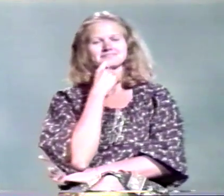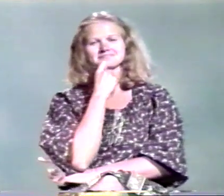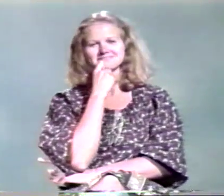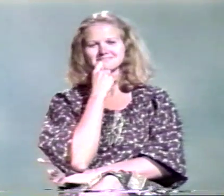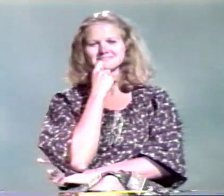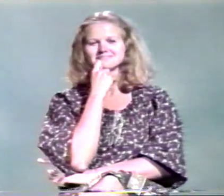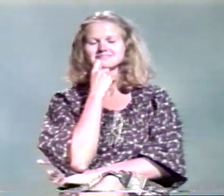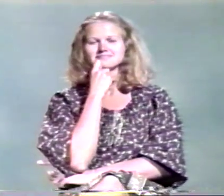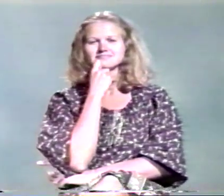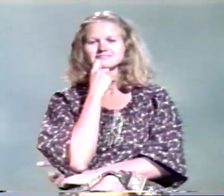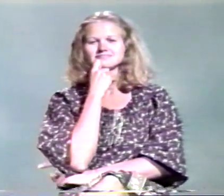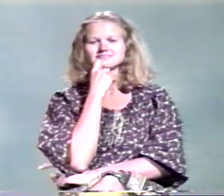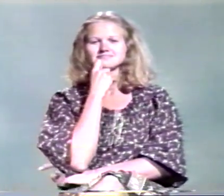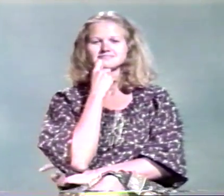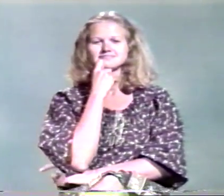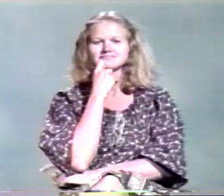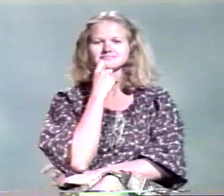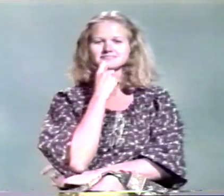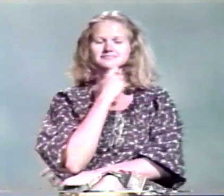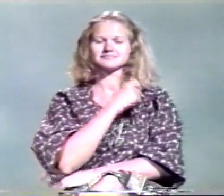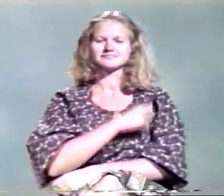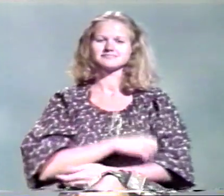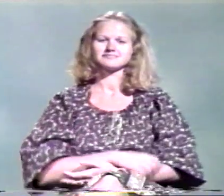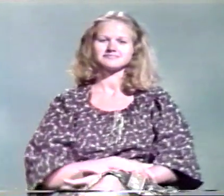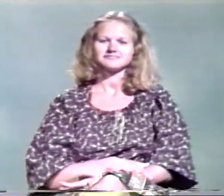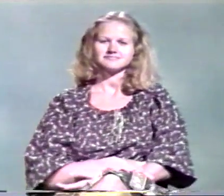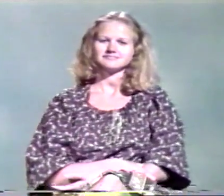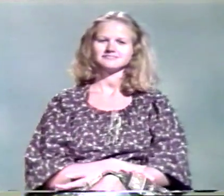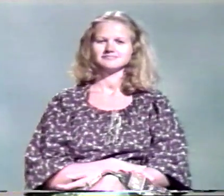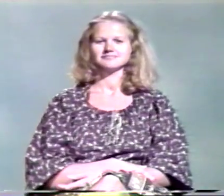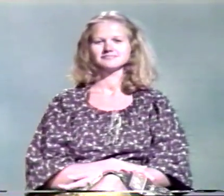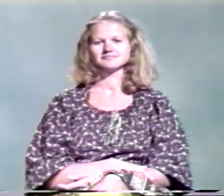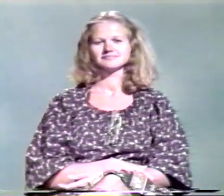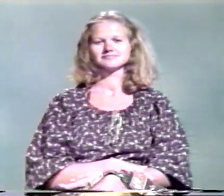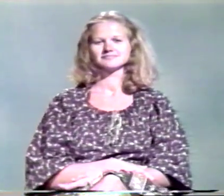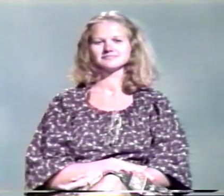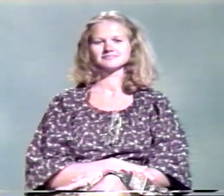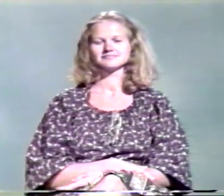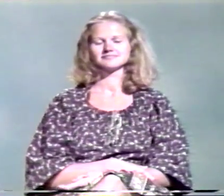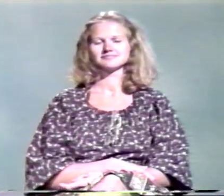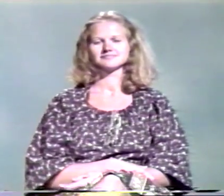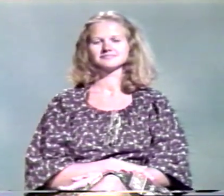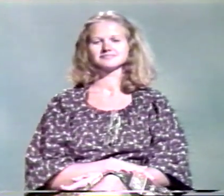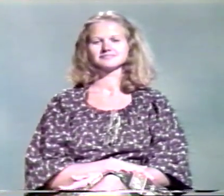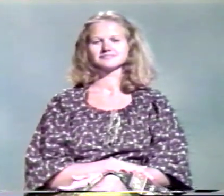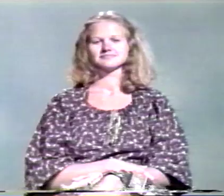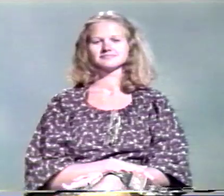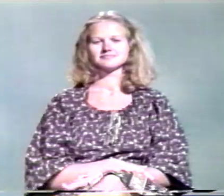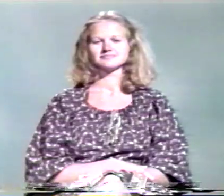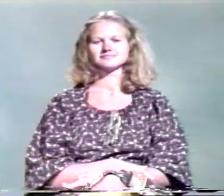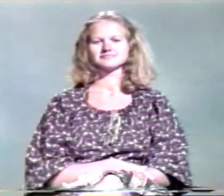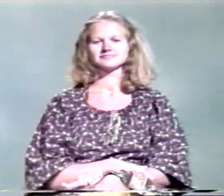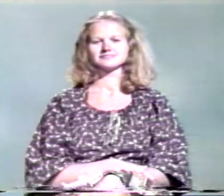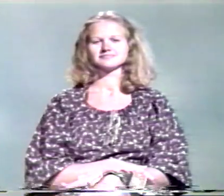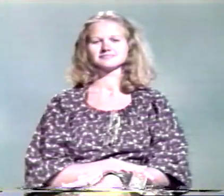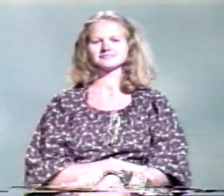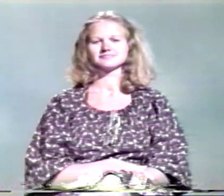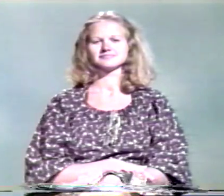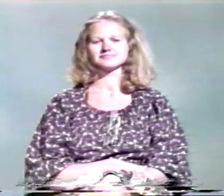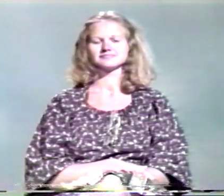Her bikini was brand new. The sign which we have been calling holding back emotion can probably be translated here as,